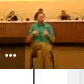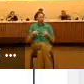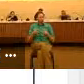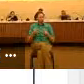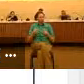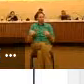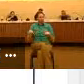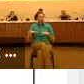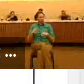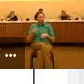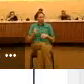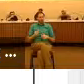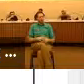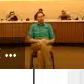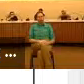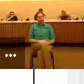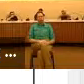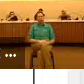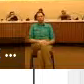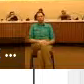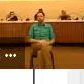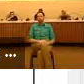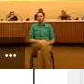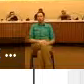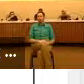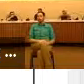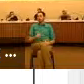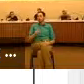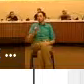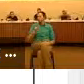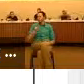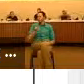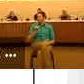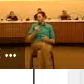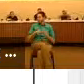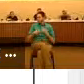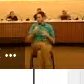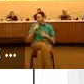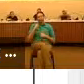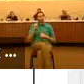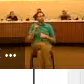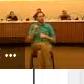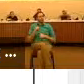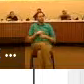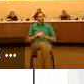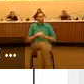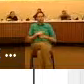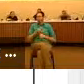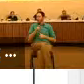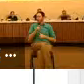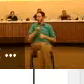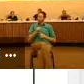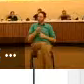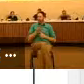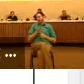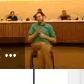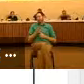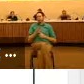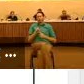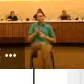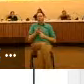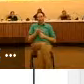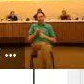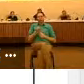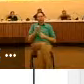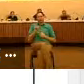land there? You're saying 128 acres? Yeah, that's what you guys have right Yeah. here, 128.56 acres